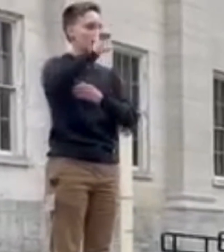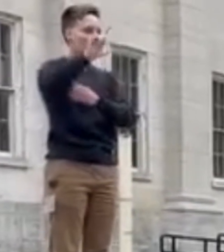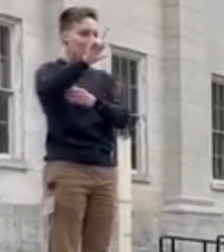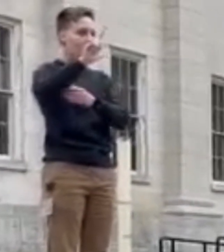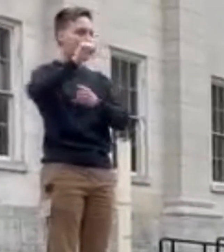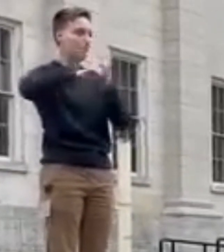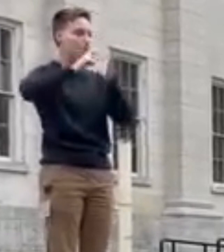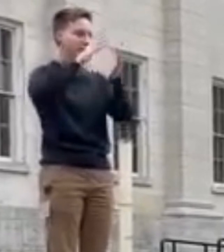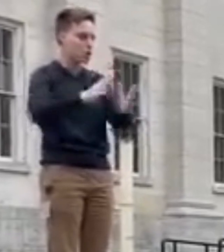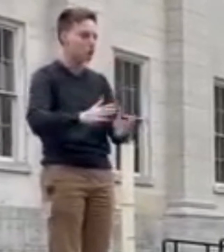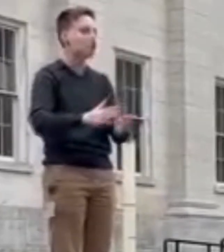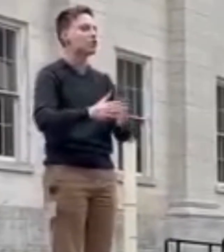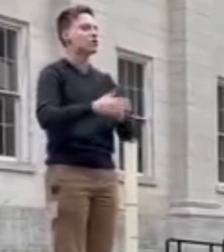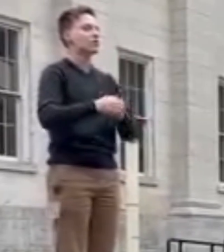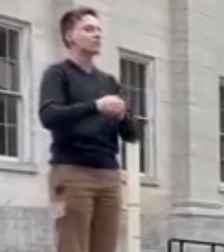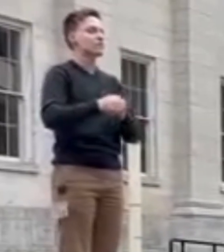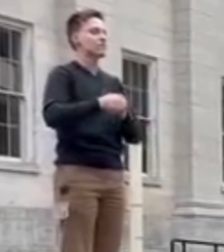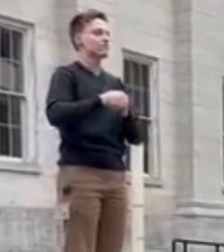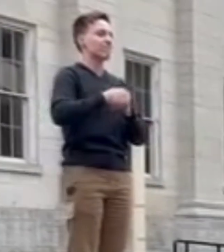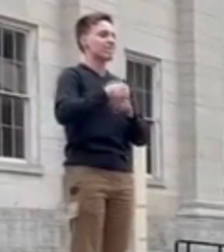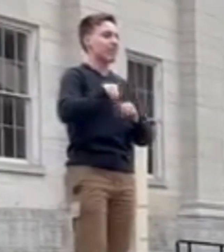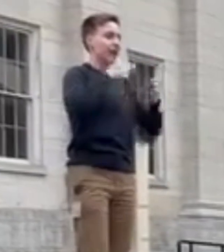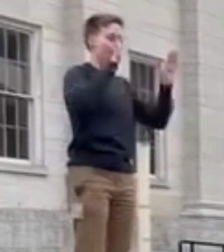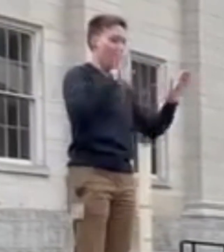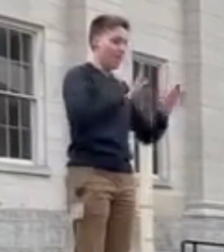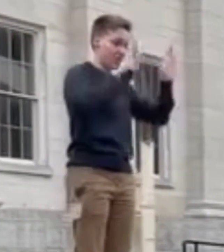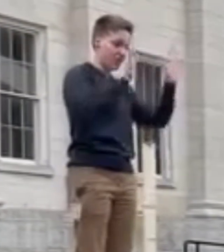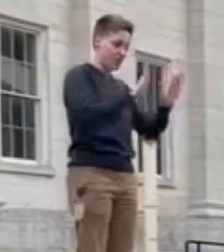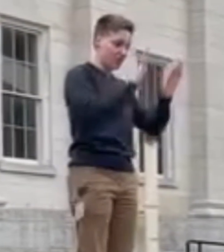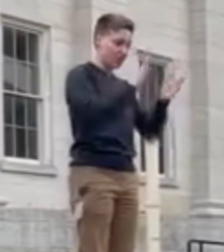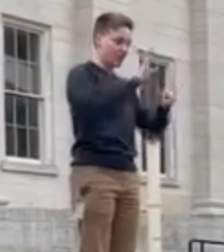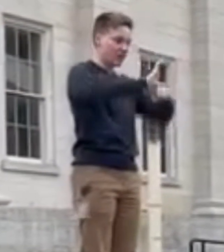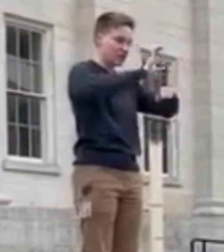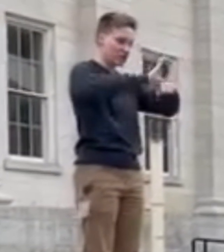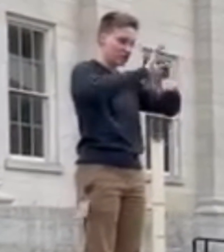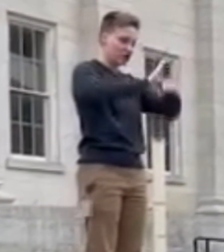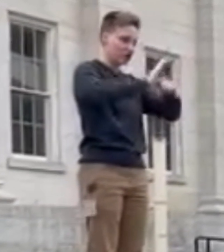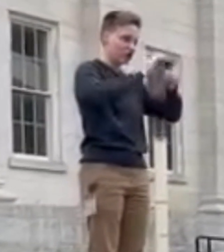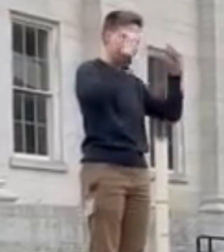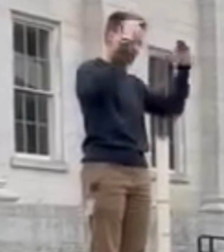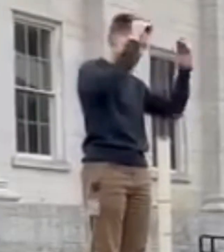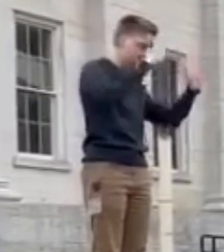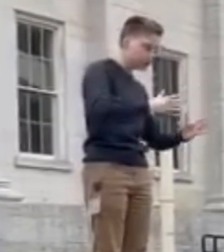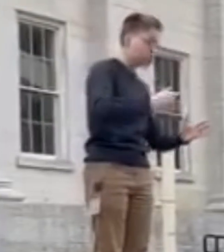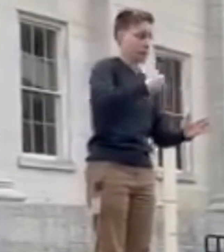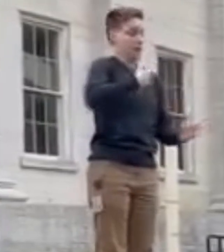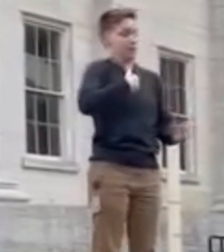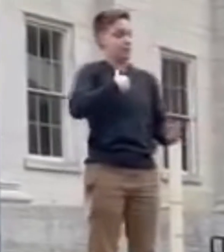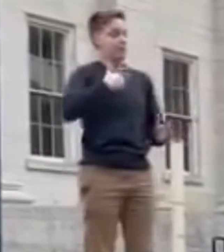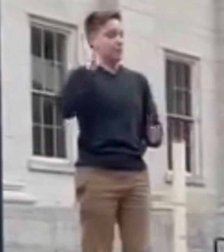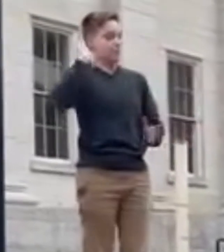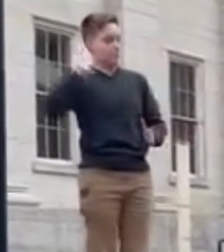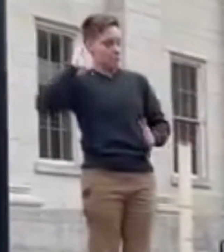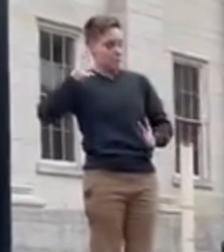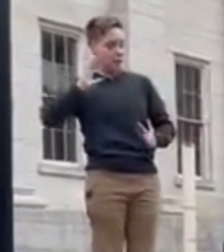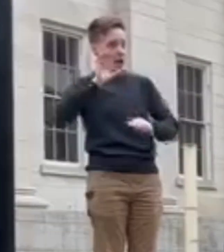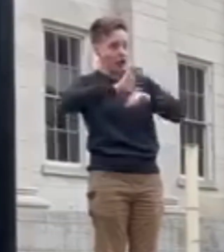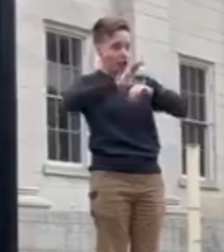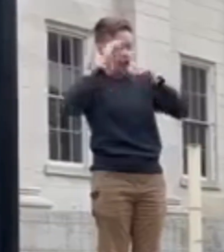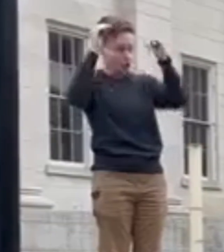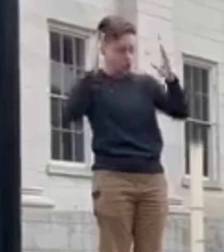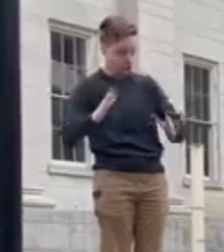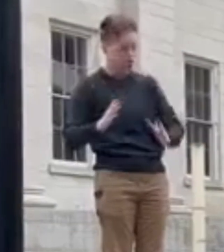I come from a family of Sunday school teachers, and I am a former Sunday school teacher myself.